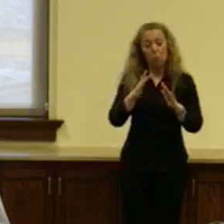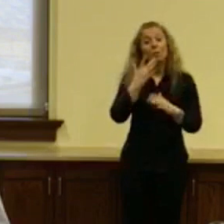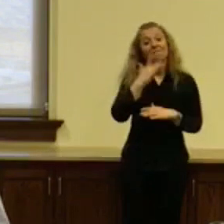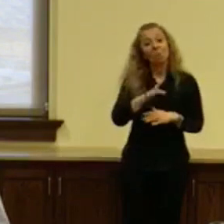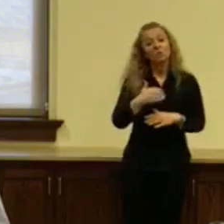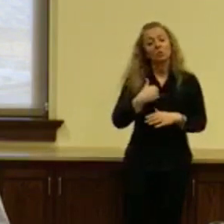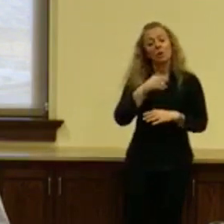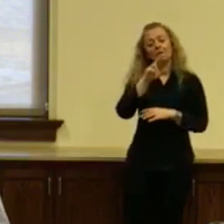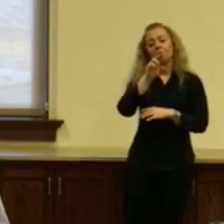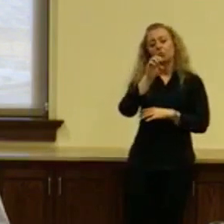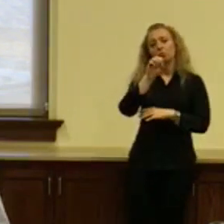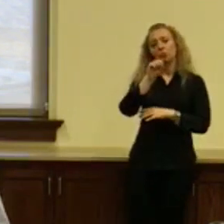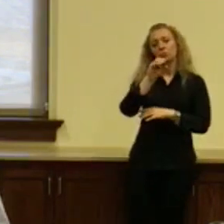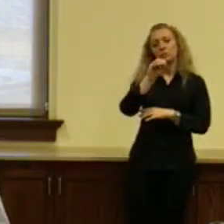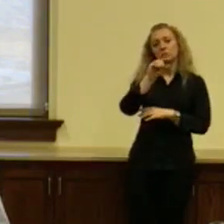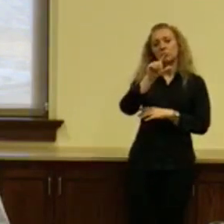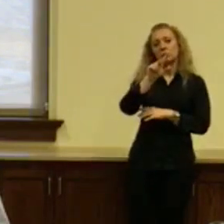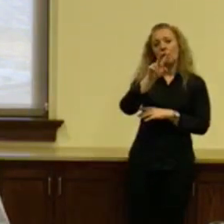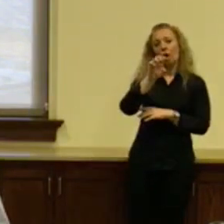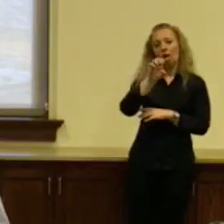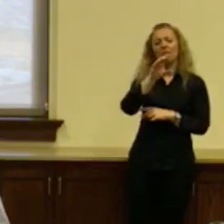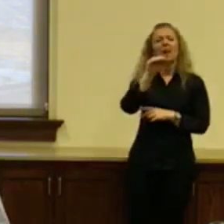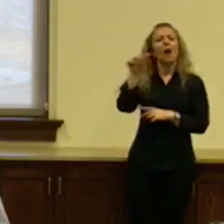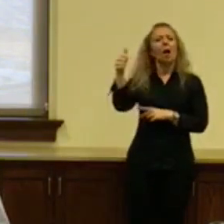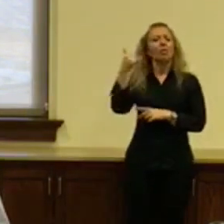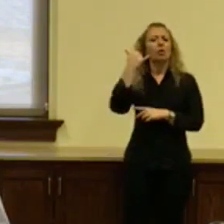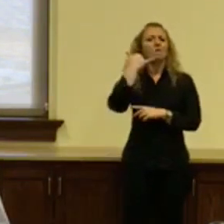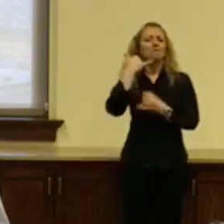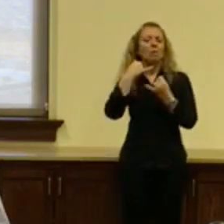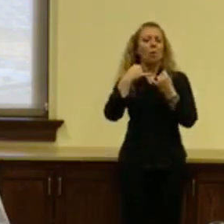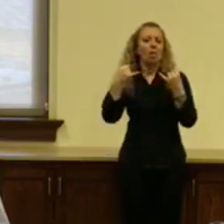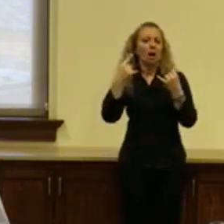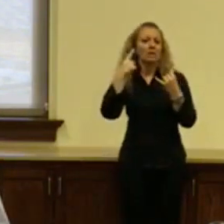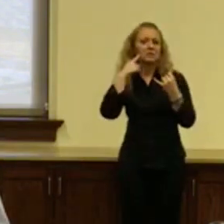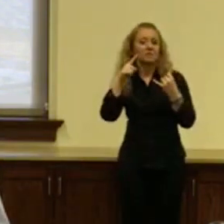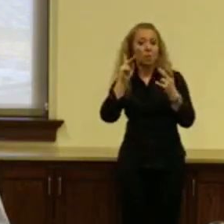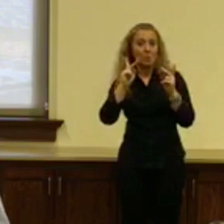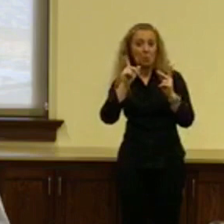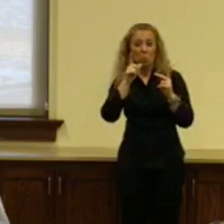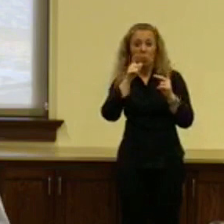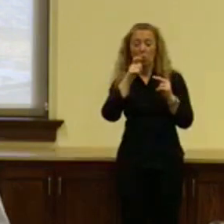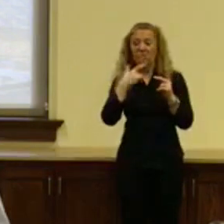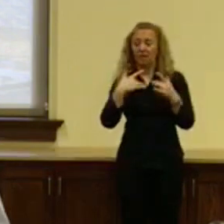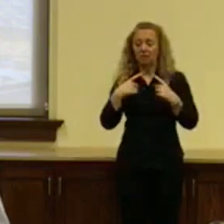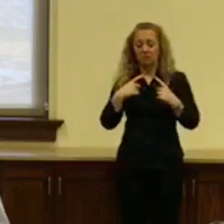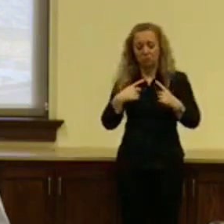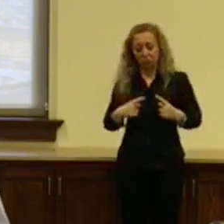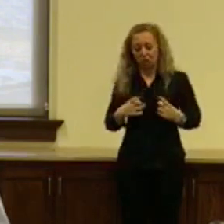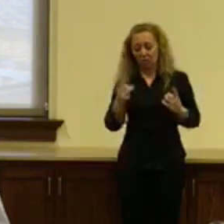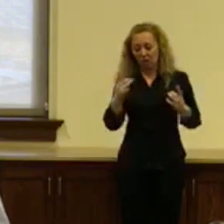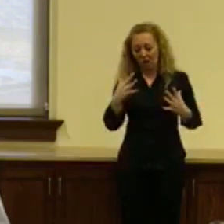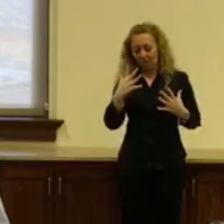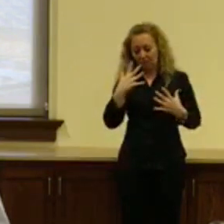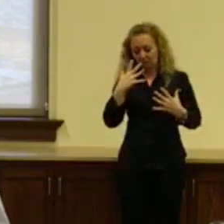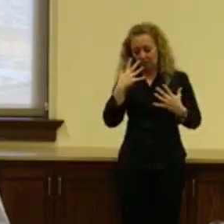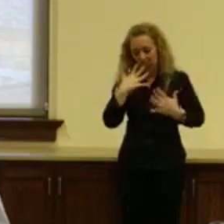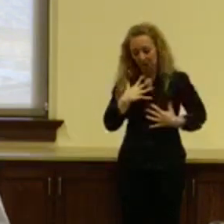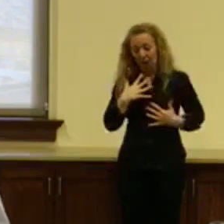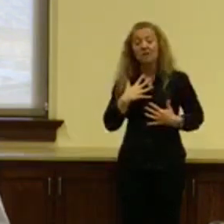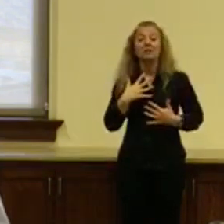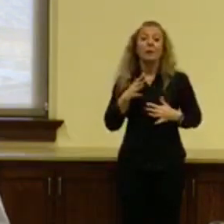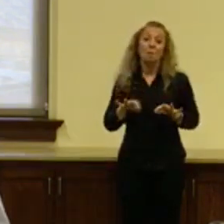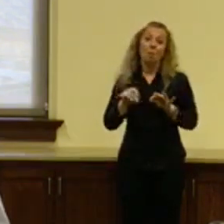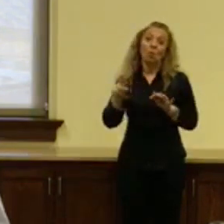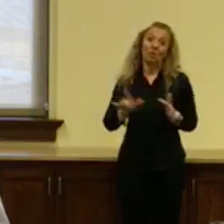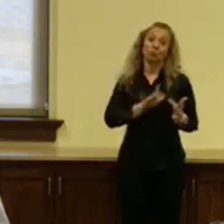have Resolve and other emergency hotlines. So if people are feeling really blue and not just having that sort of up and down mood, they should reach